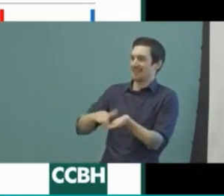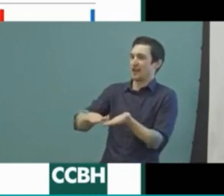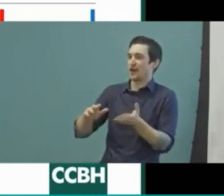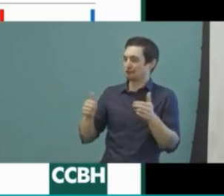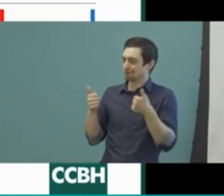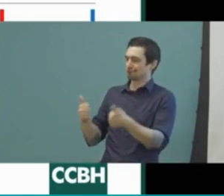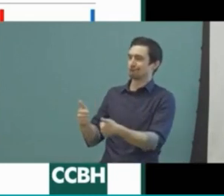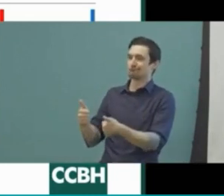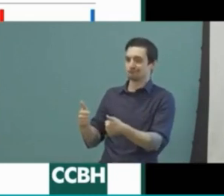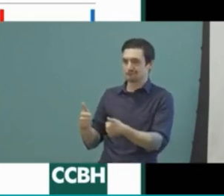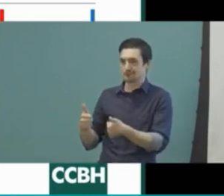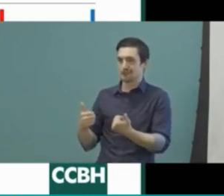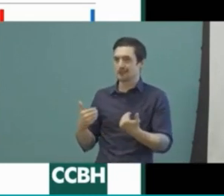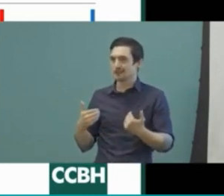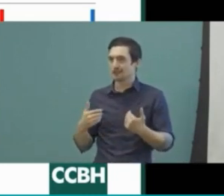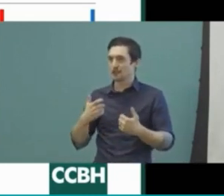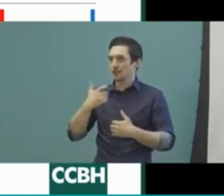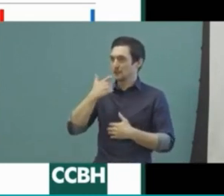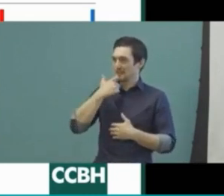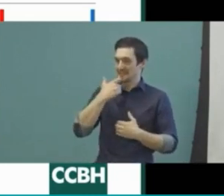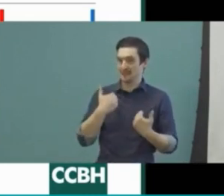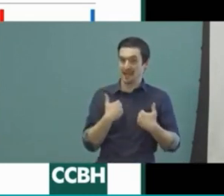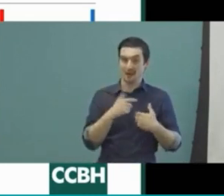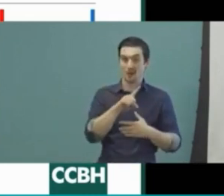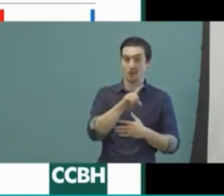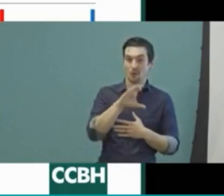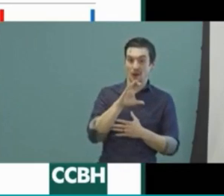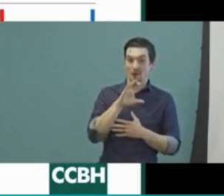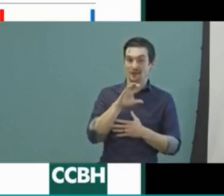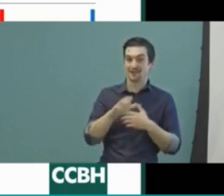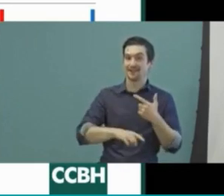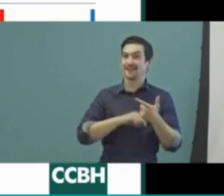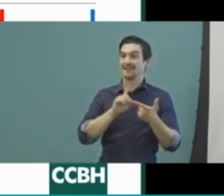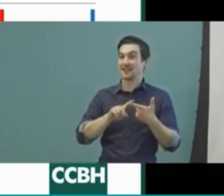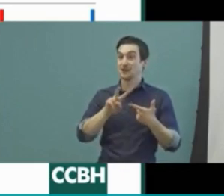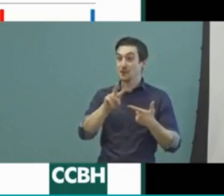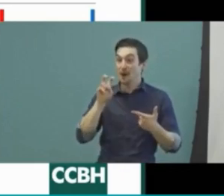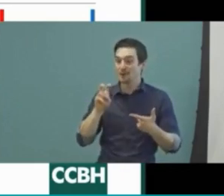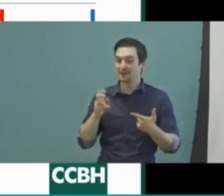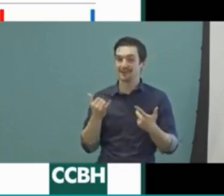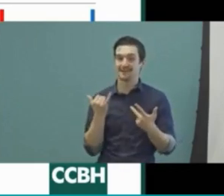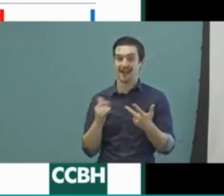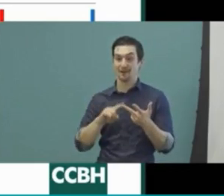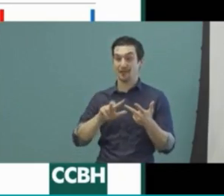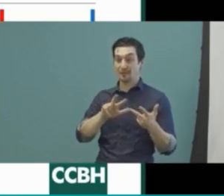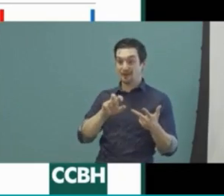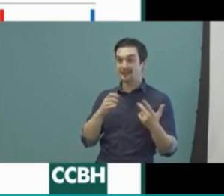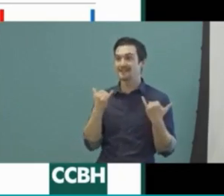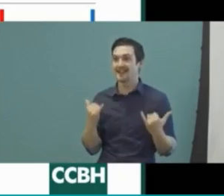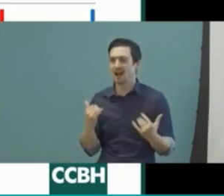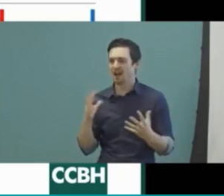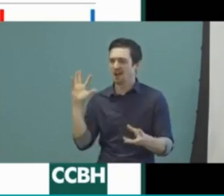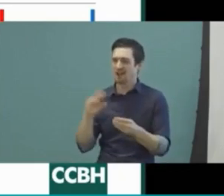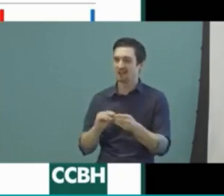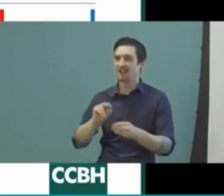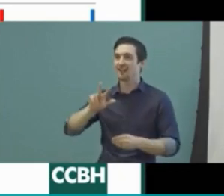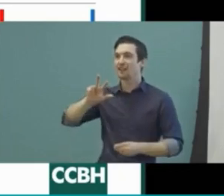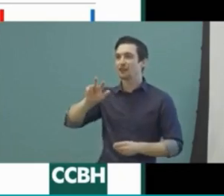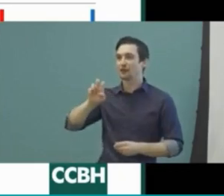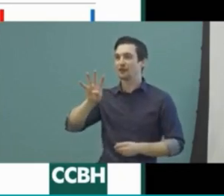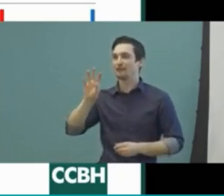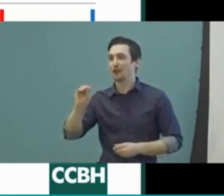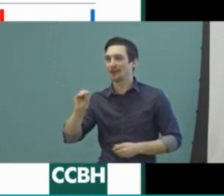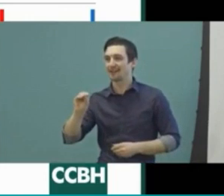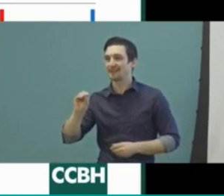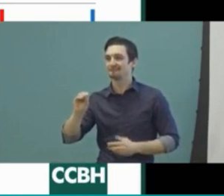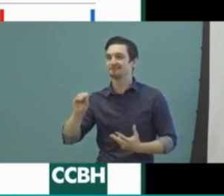And you know, we had our 100 and our 200 and our 300 case, and now we're at 340. So this is a good thing for our community, but we